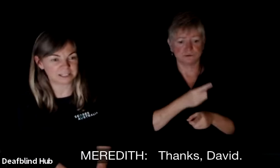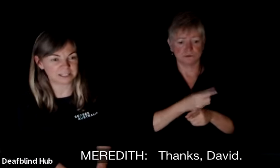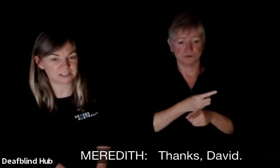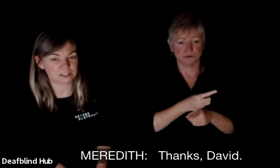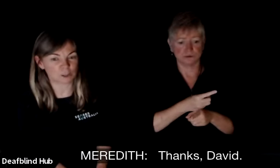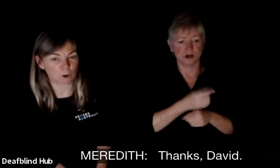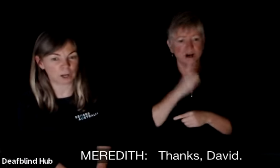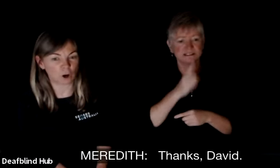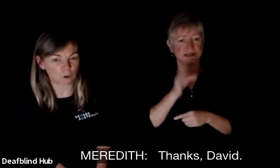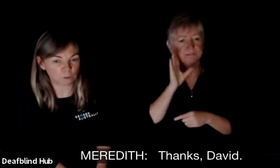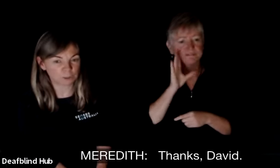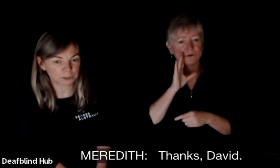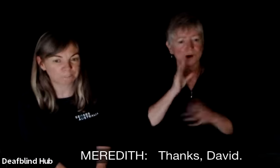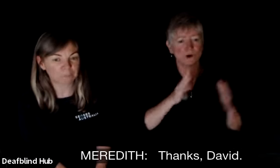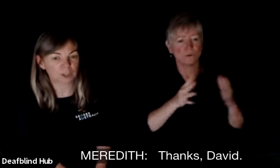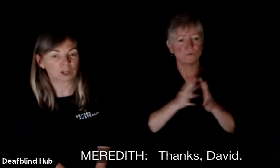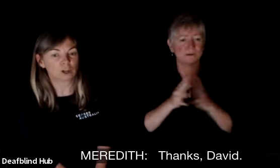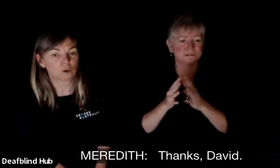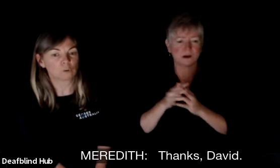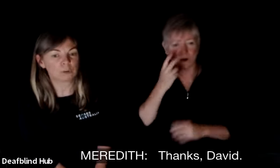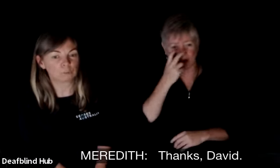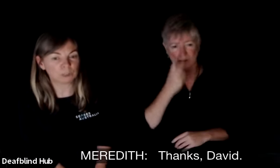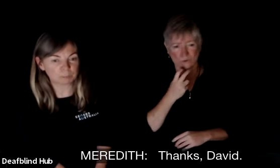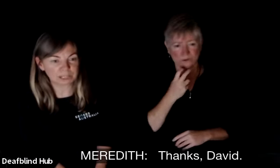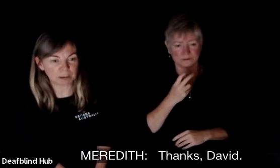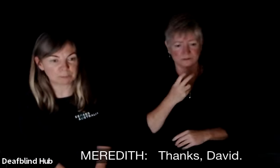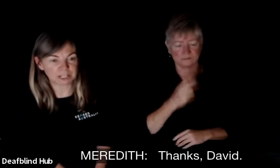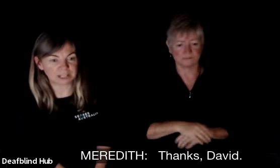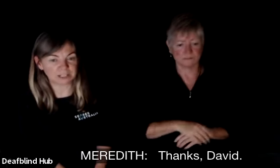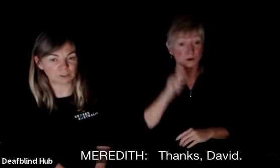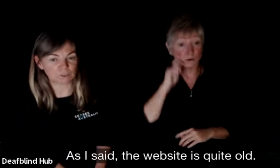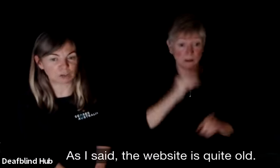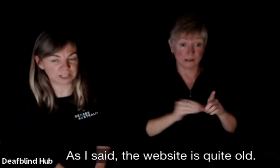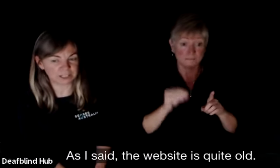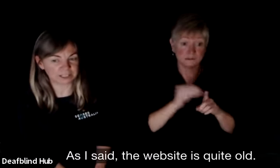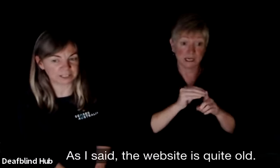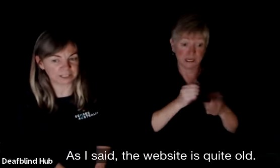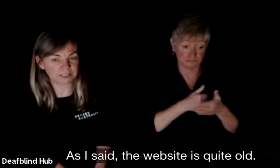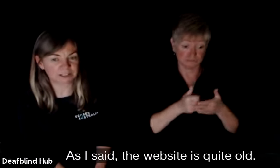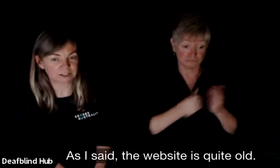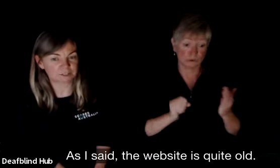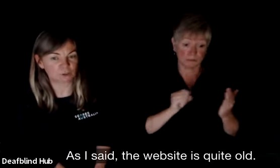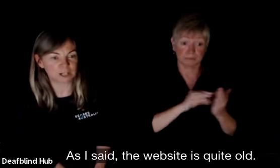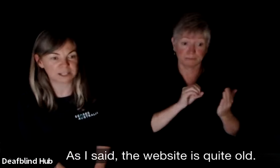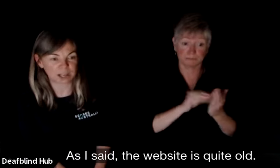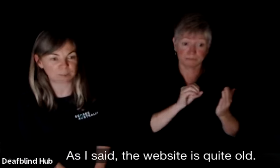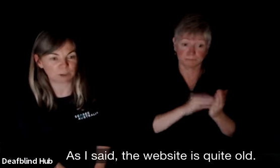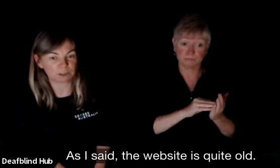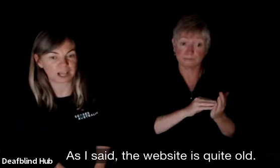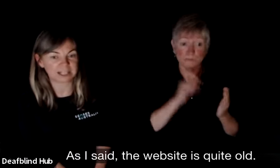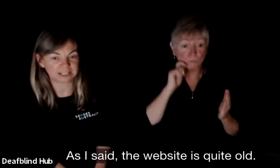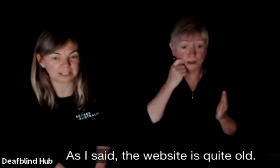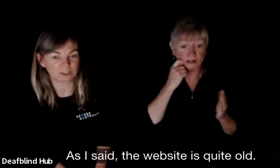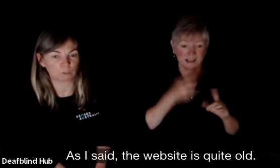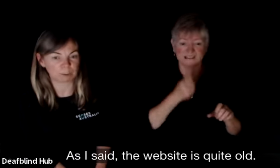it is quite old. We will be updating it regularly, for